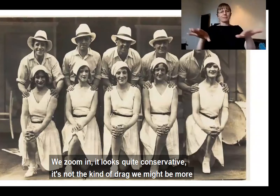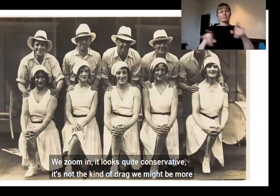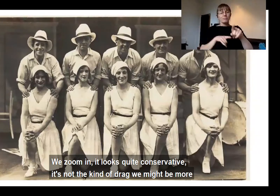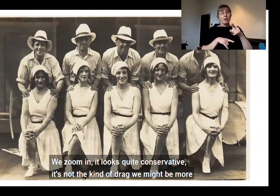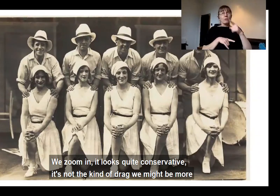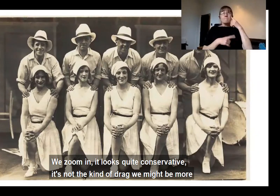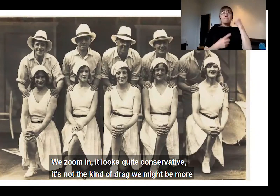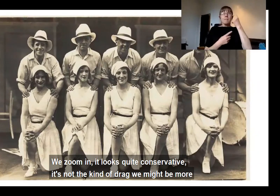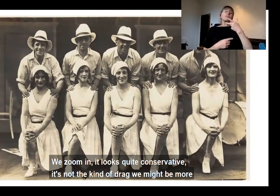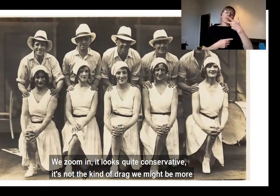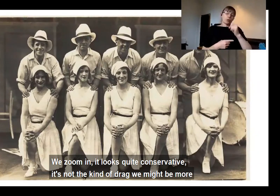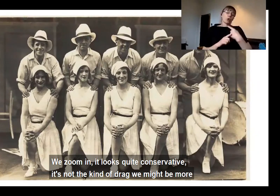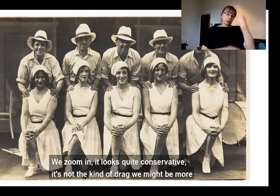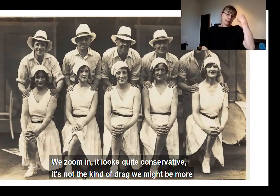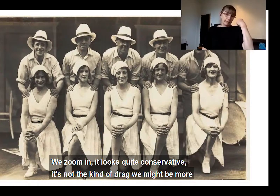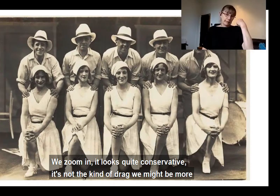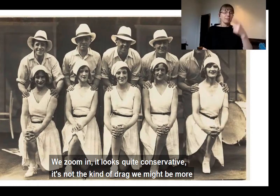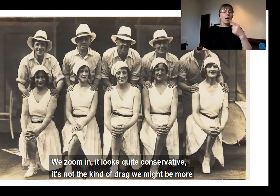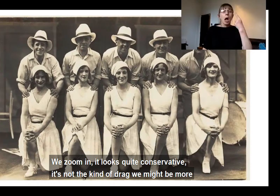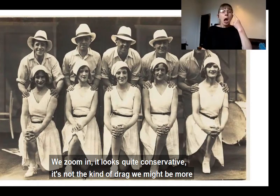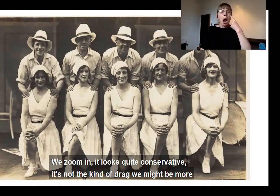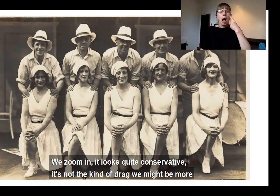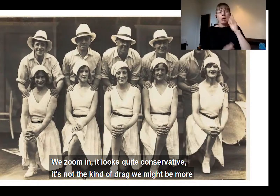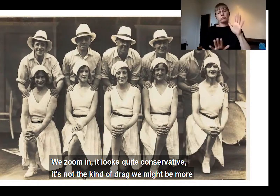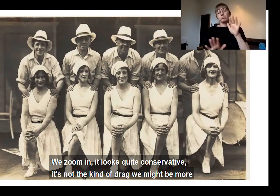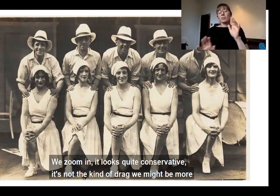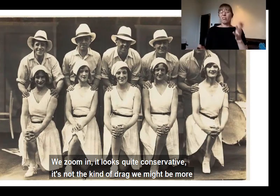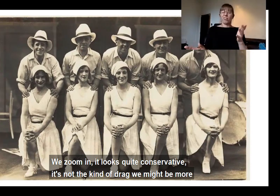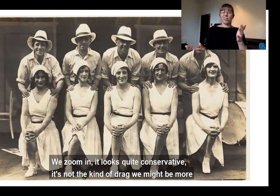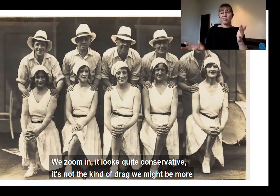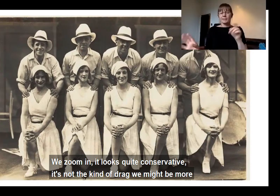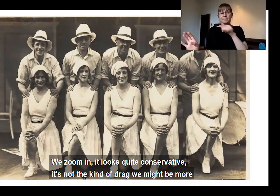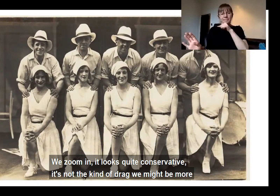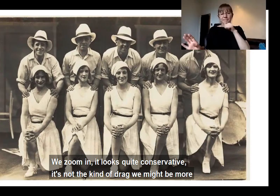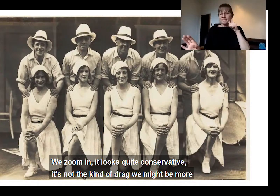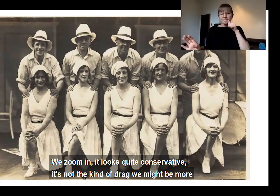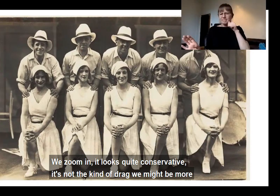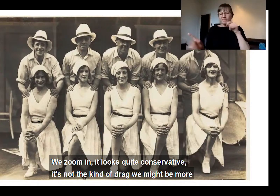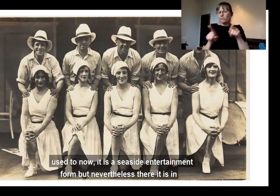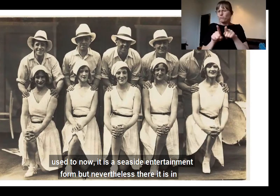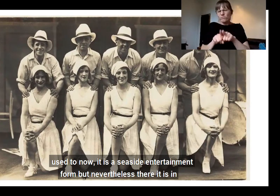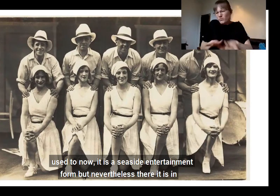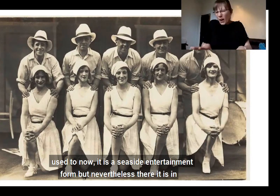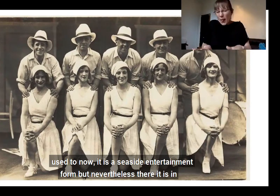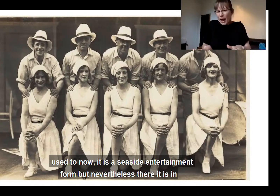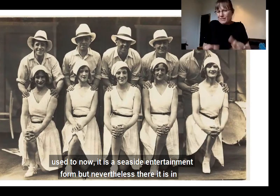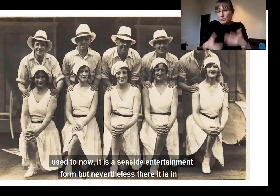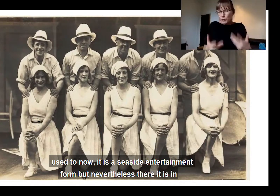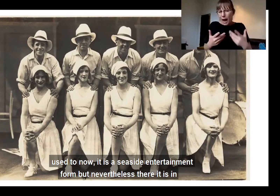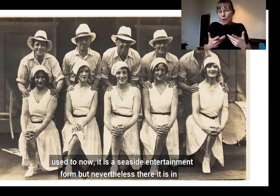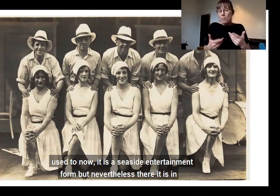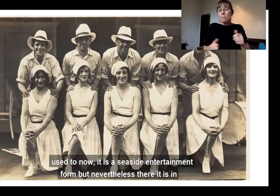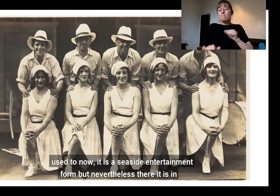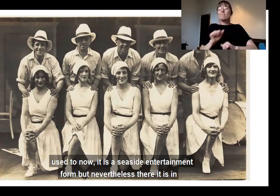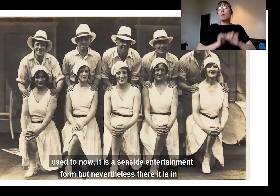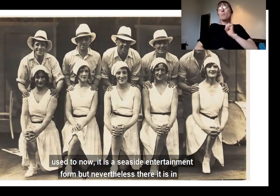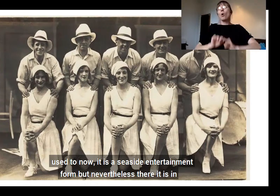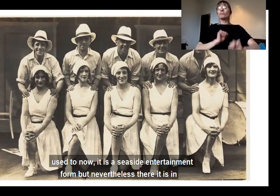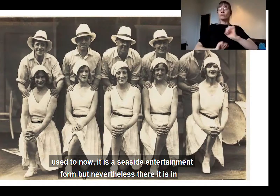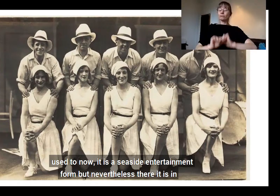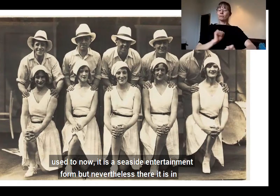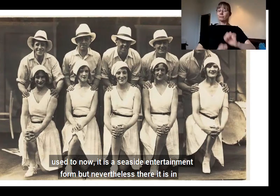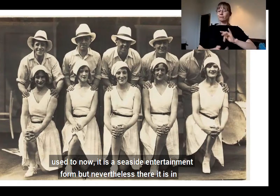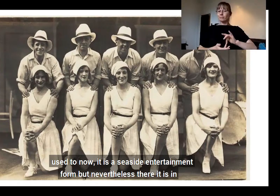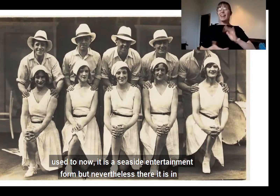in, it looks quite conservative. It's not the kind of drag we might be more used to now. It is a